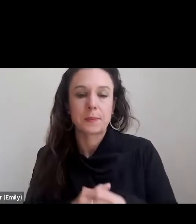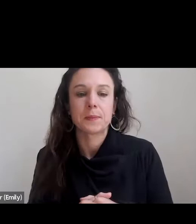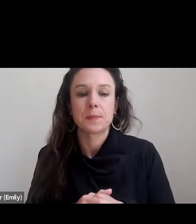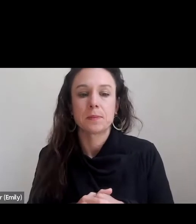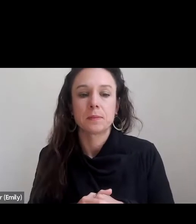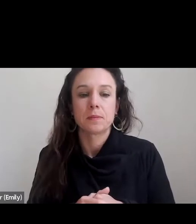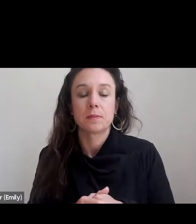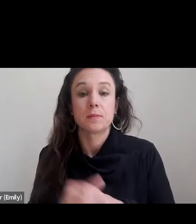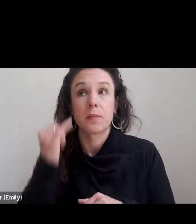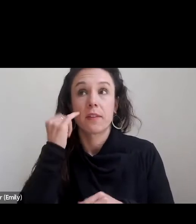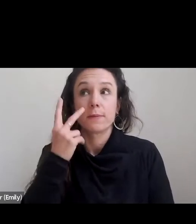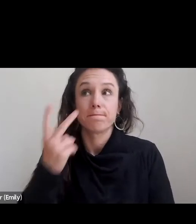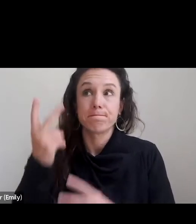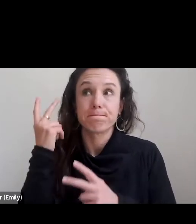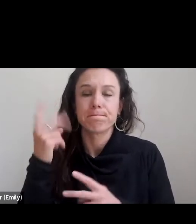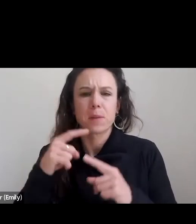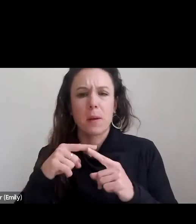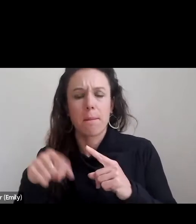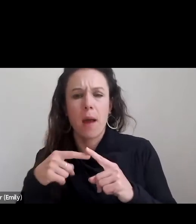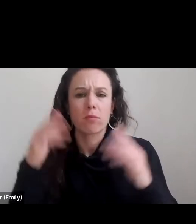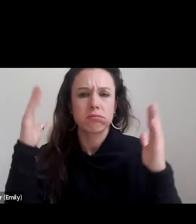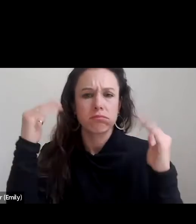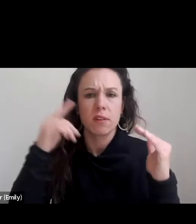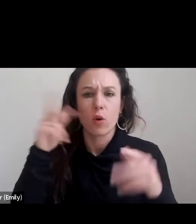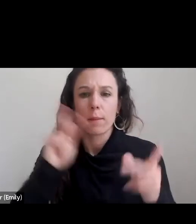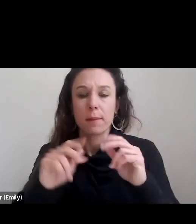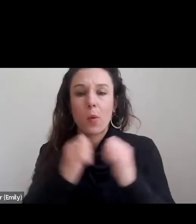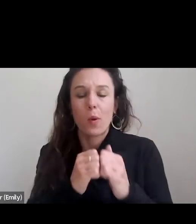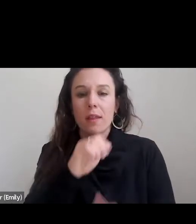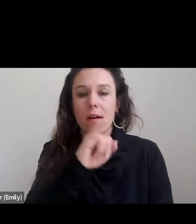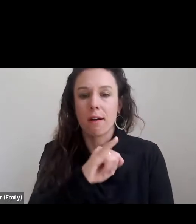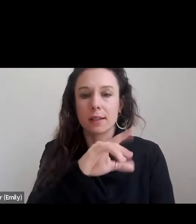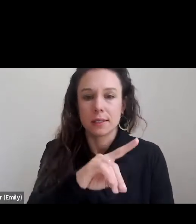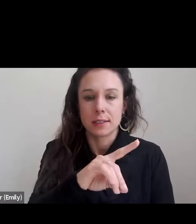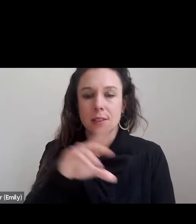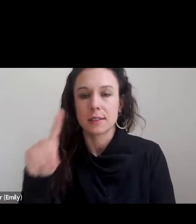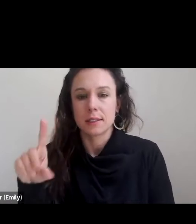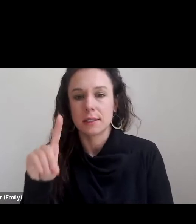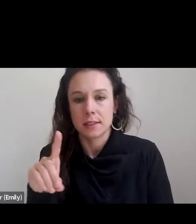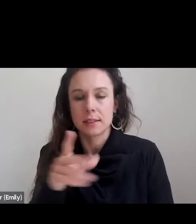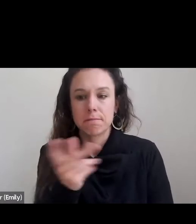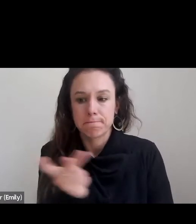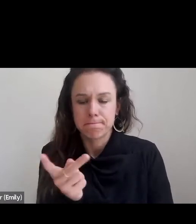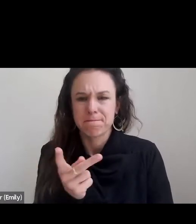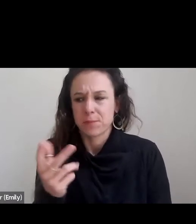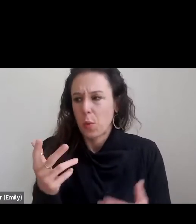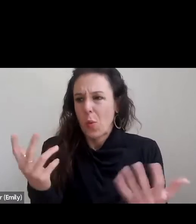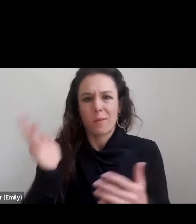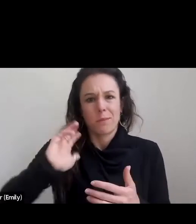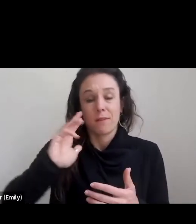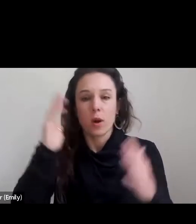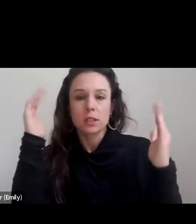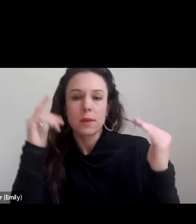we think historically about the expectations for people with intellectual and developmental disabilities, what was expected in terms of